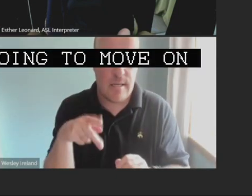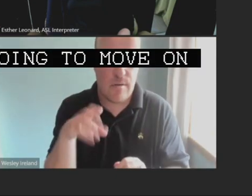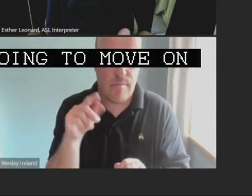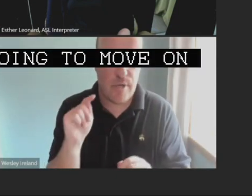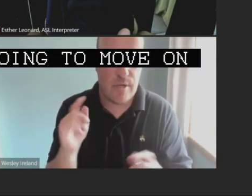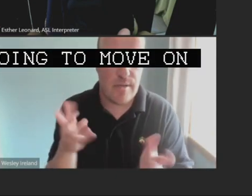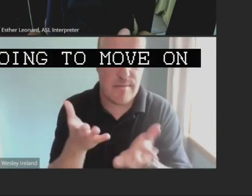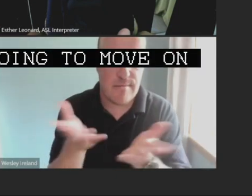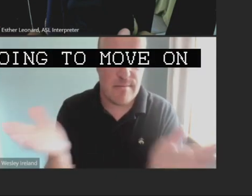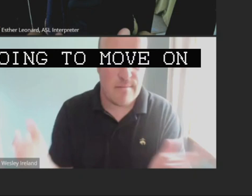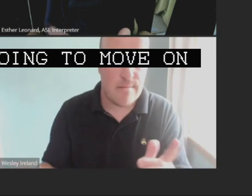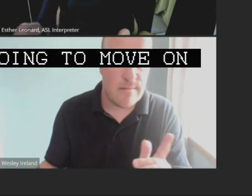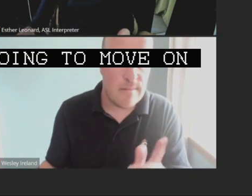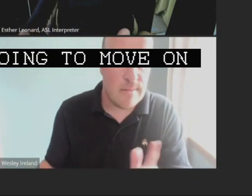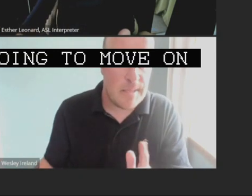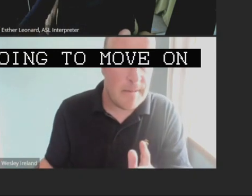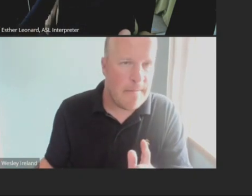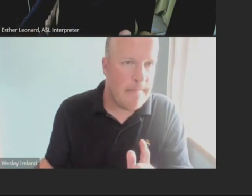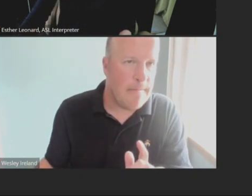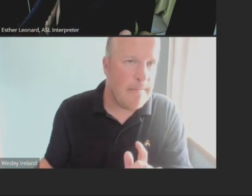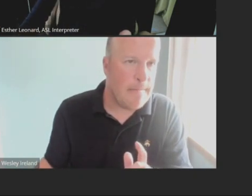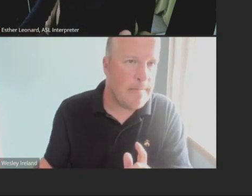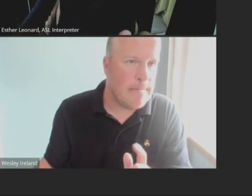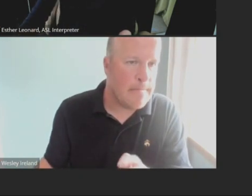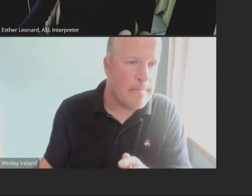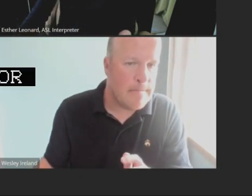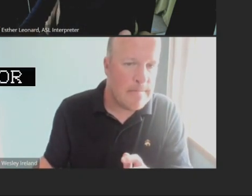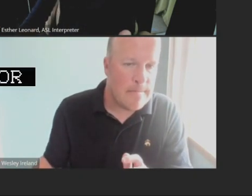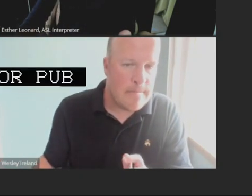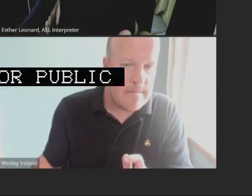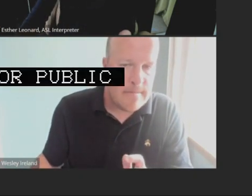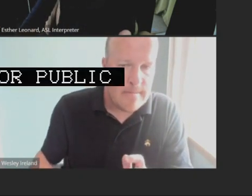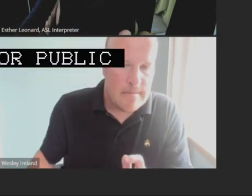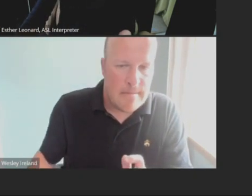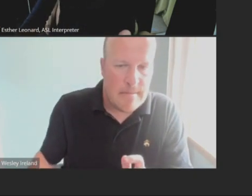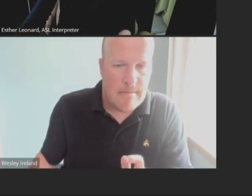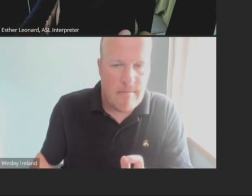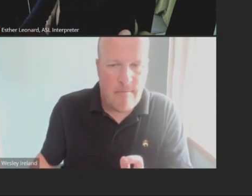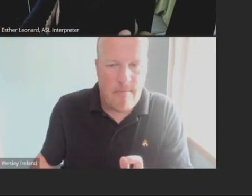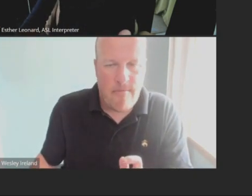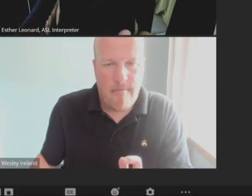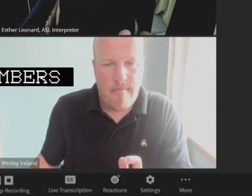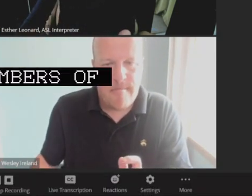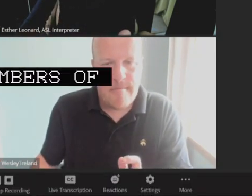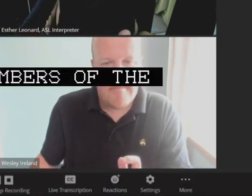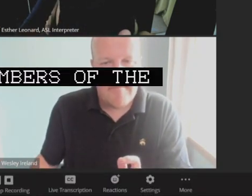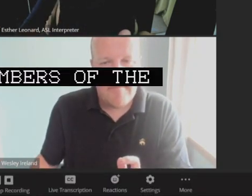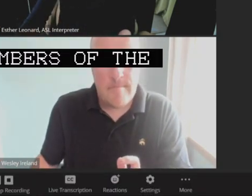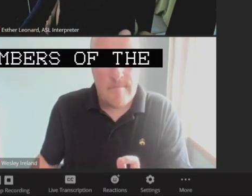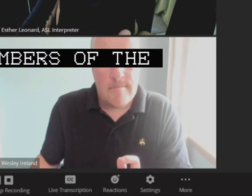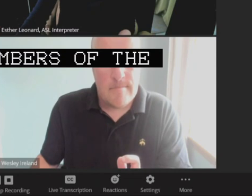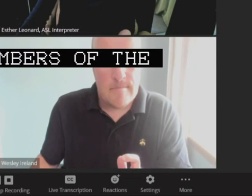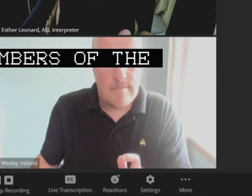So now is the time for public input. So do we have any members of the public who'd like to give input to the meeting?